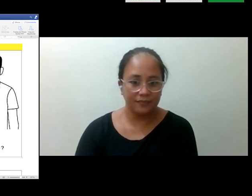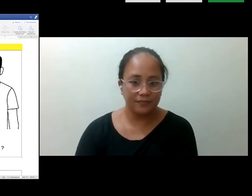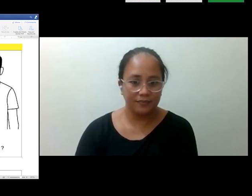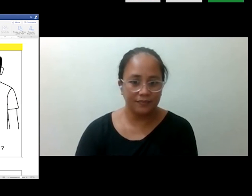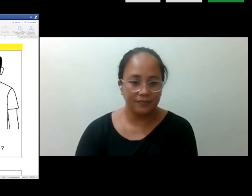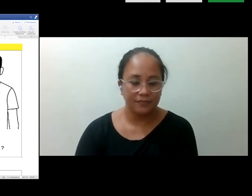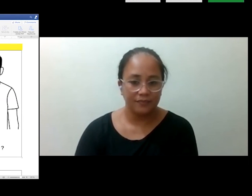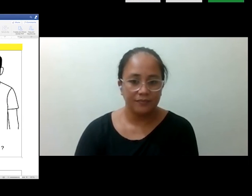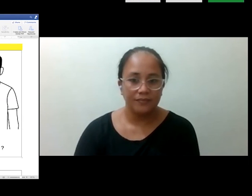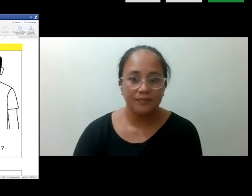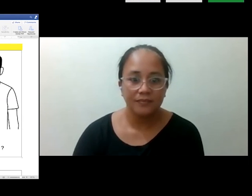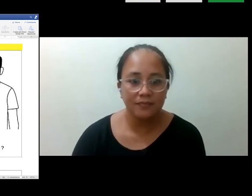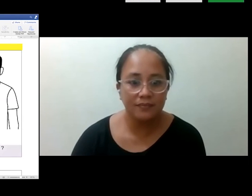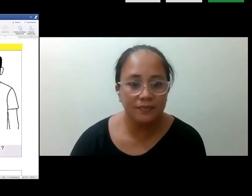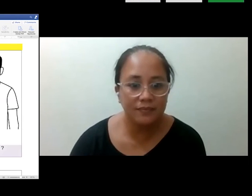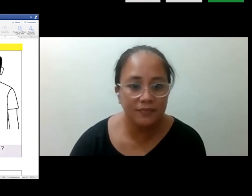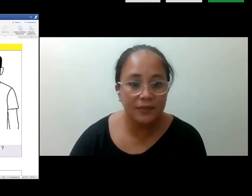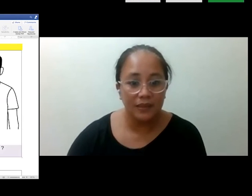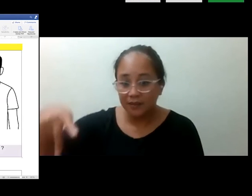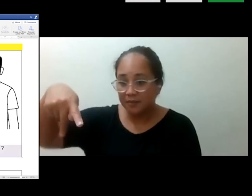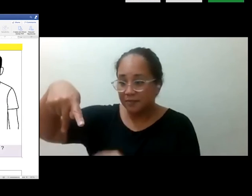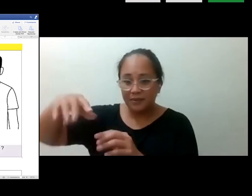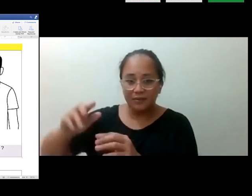Bring the last predicate up.